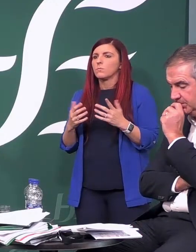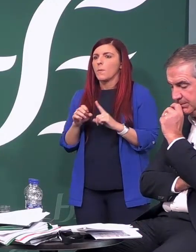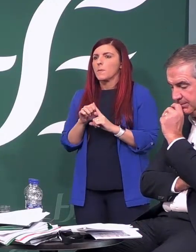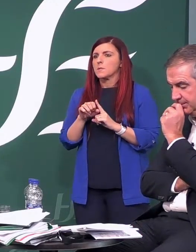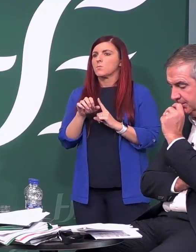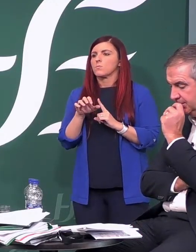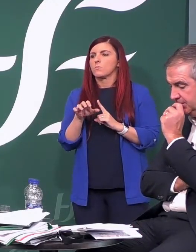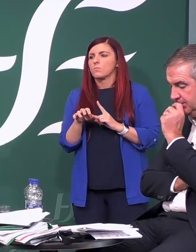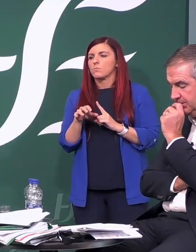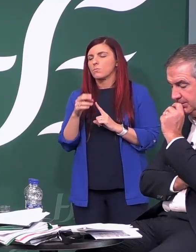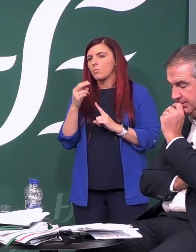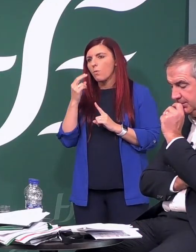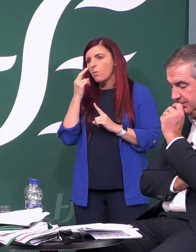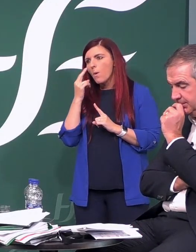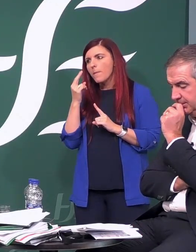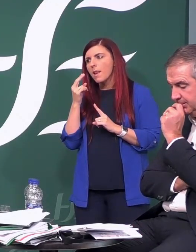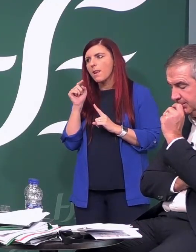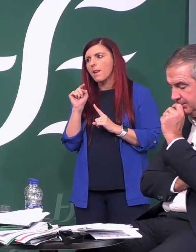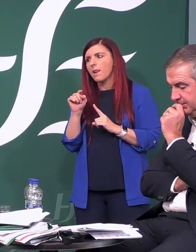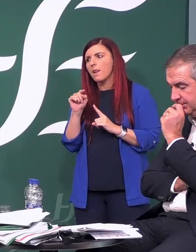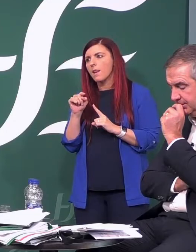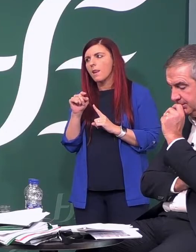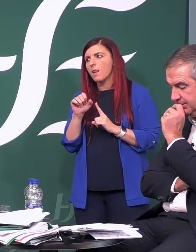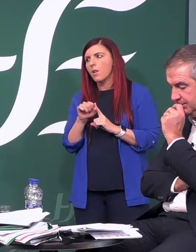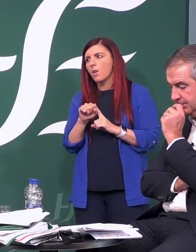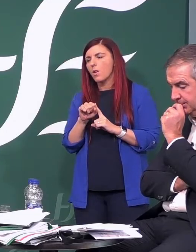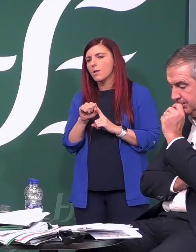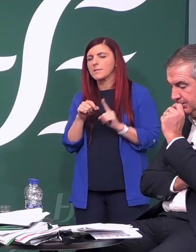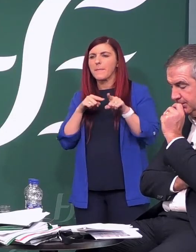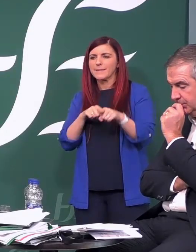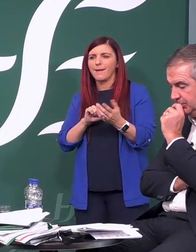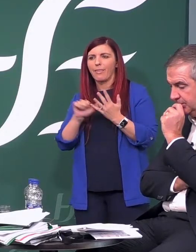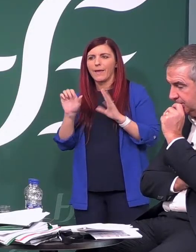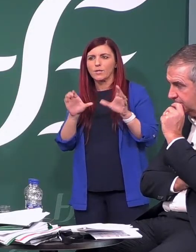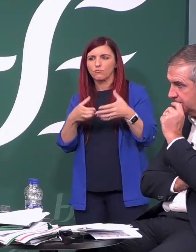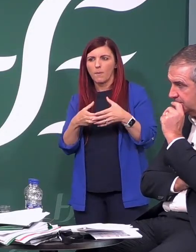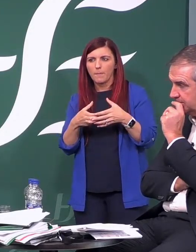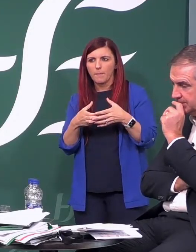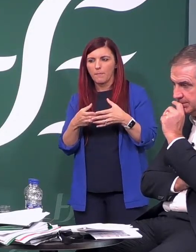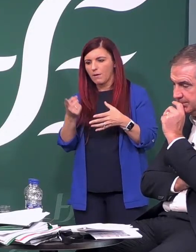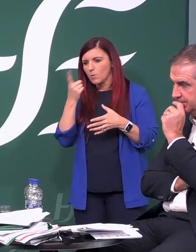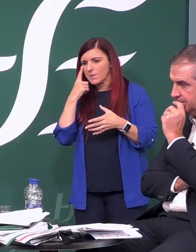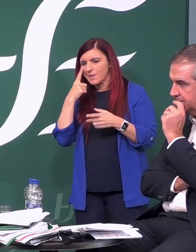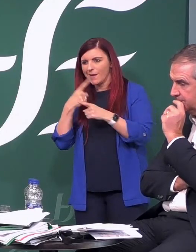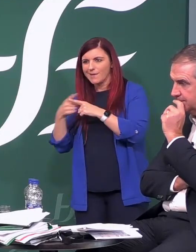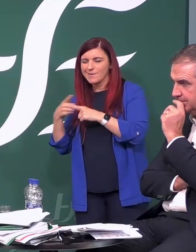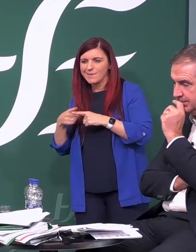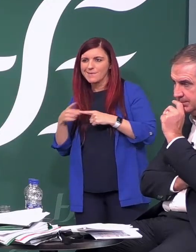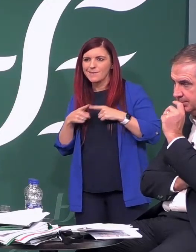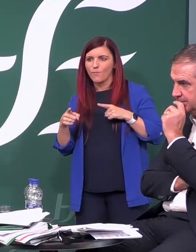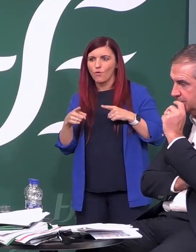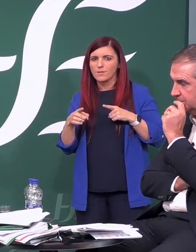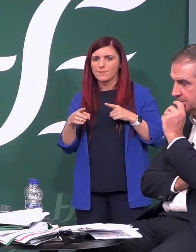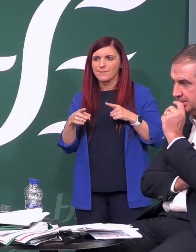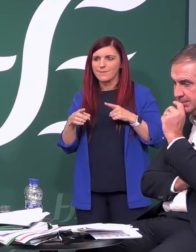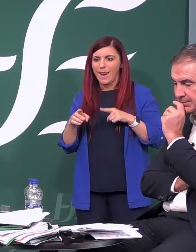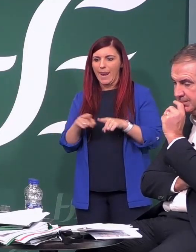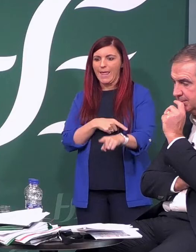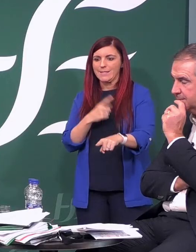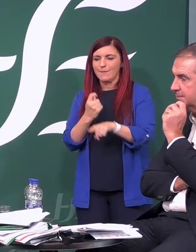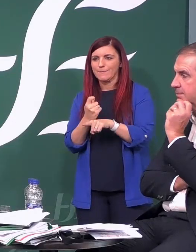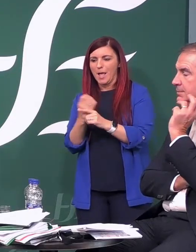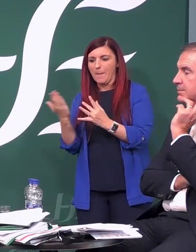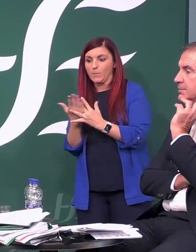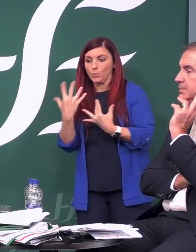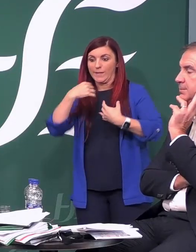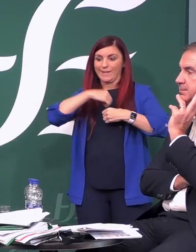of cases among different age groups, because we see different conversion rates in different age groups. So we have seen a